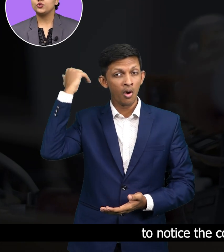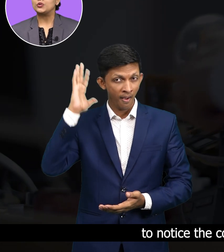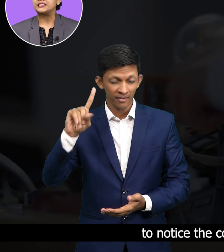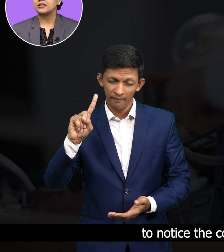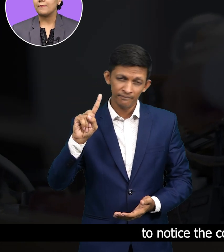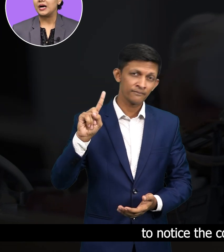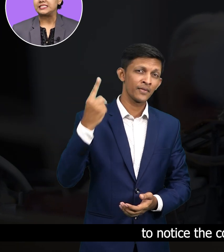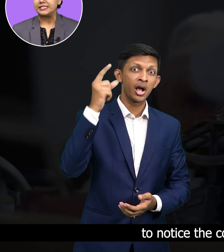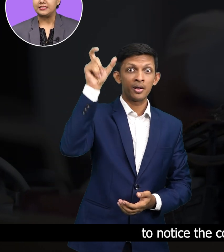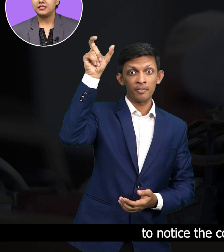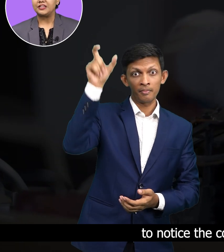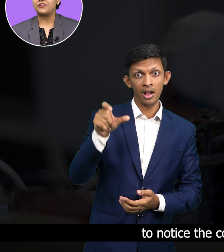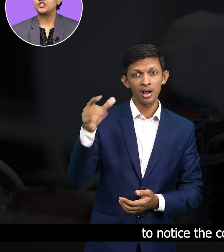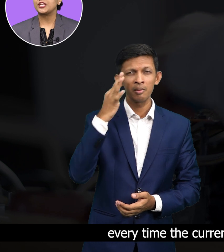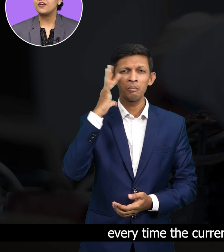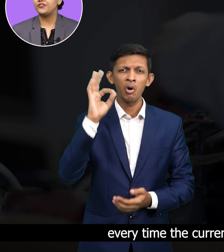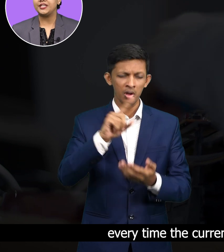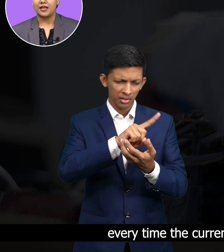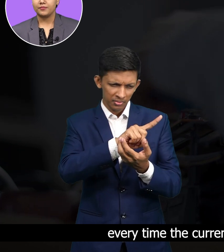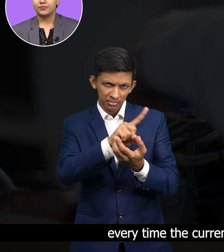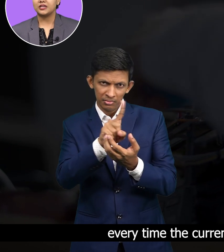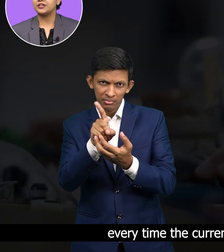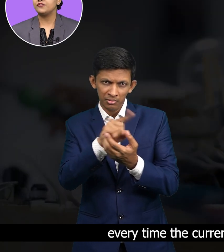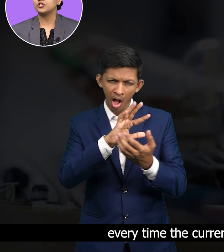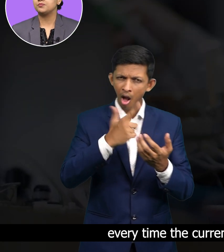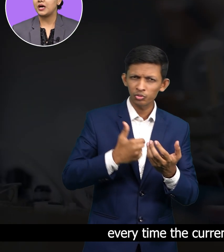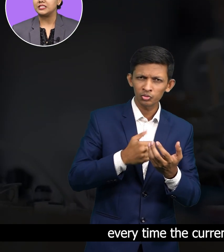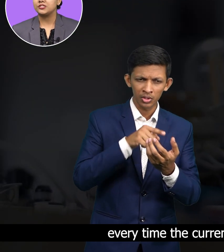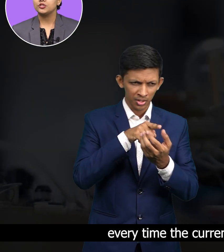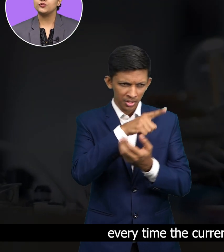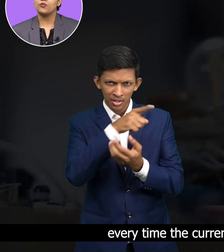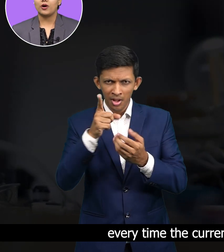person to notice the compass needle deflection every time the current